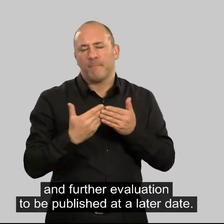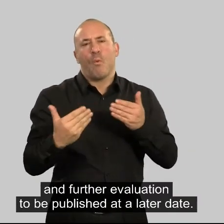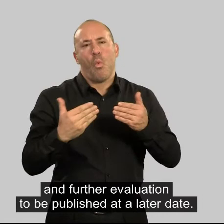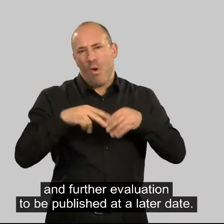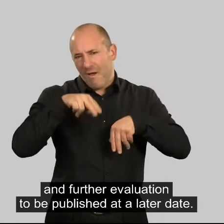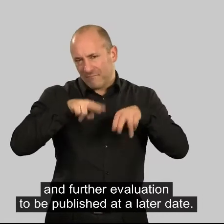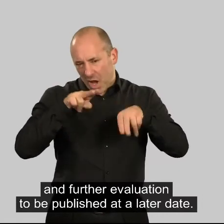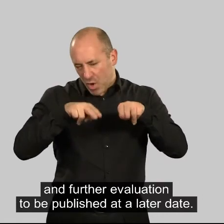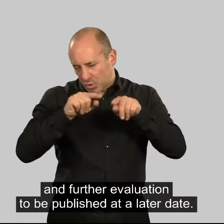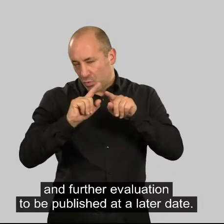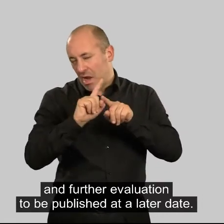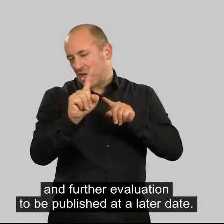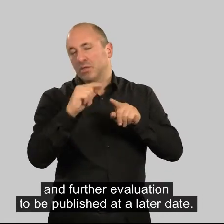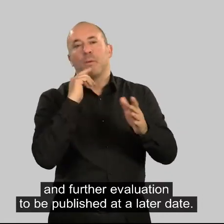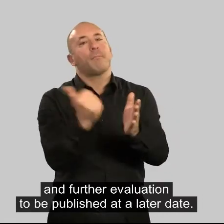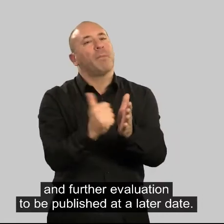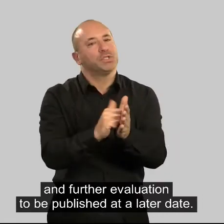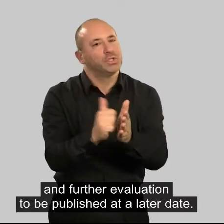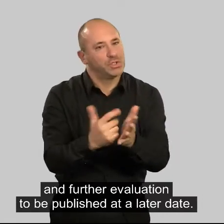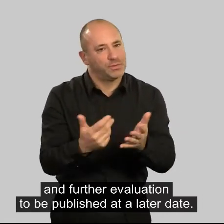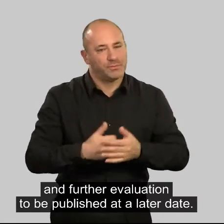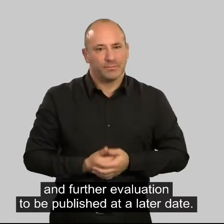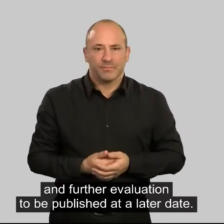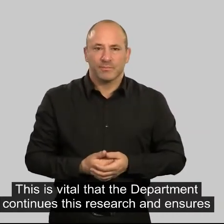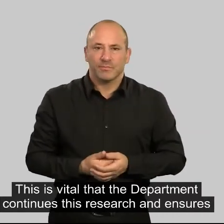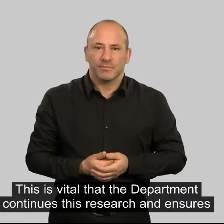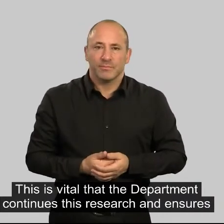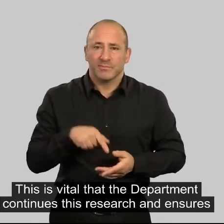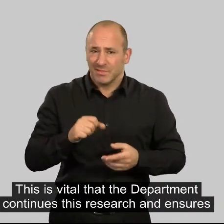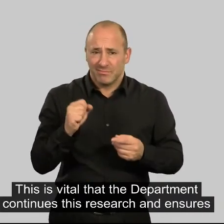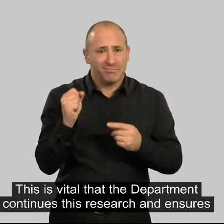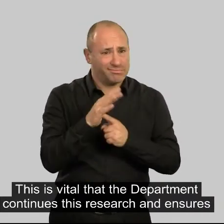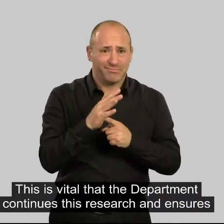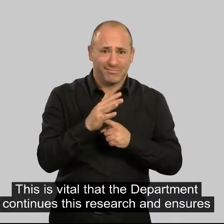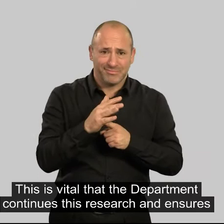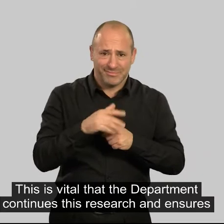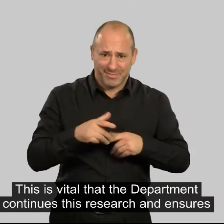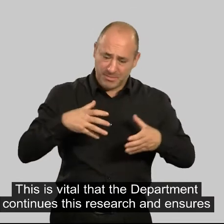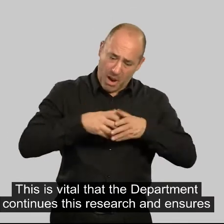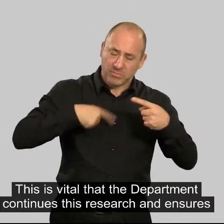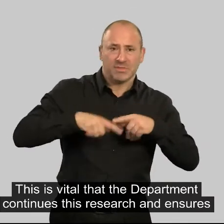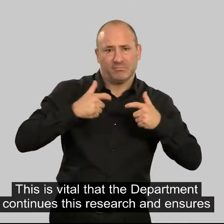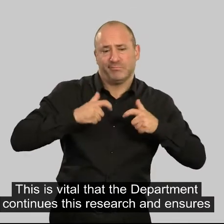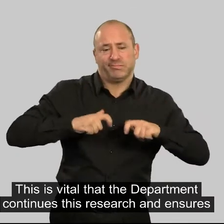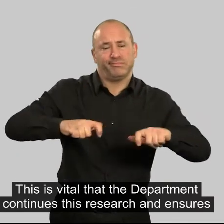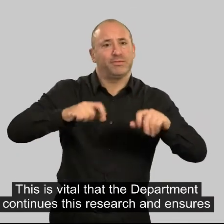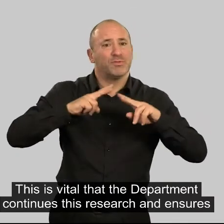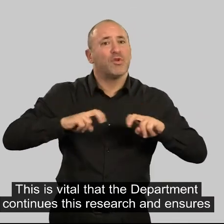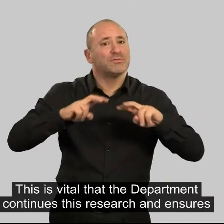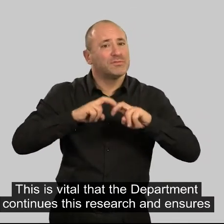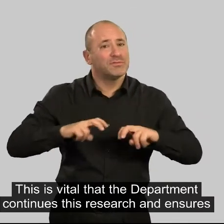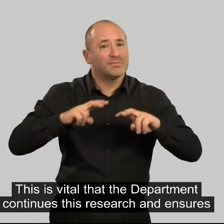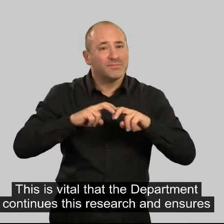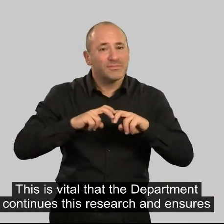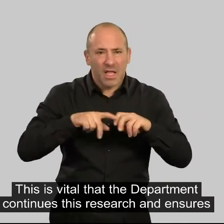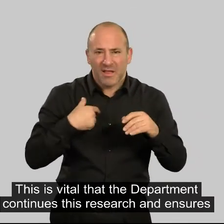2017 and further evaluation to be published at a later date. This is vital that the